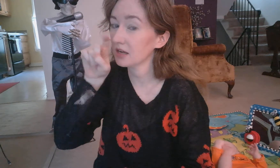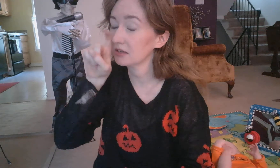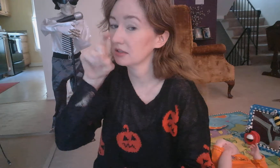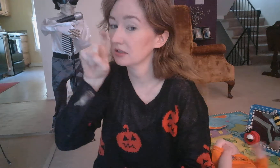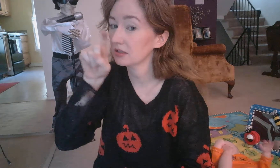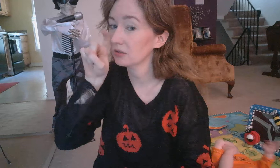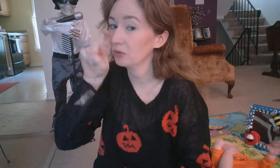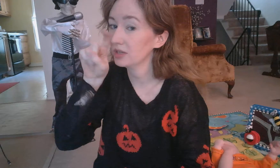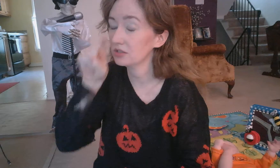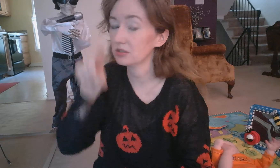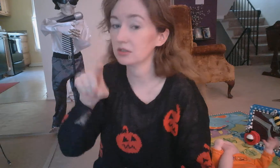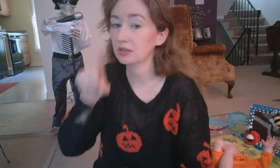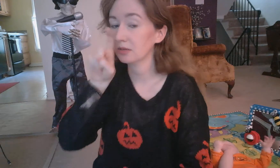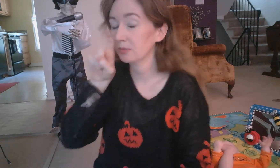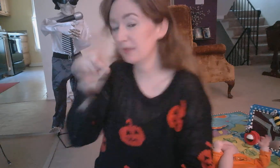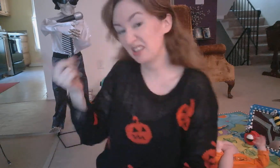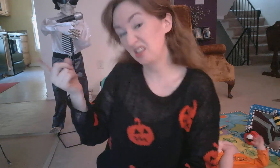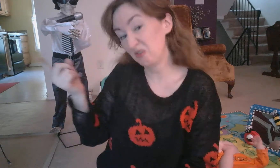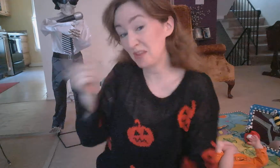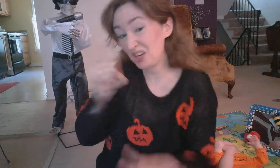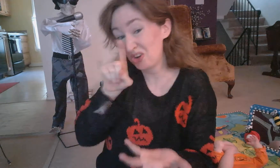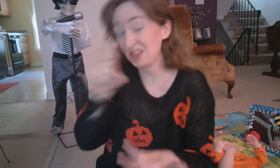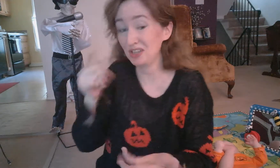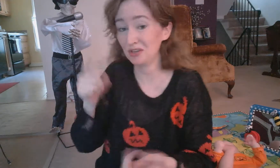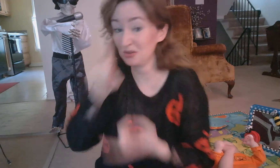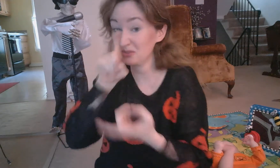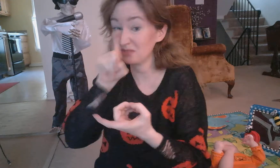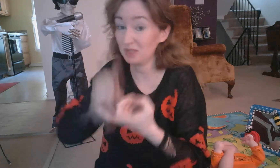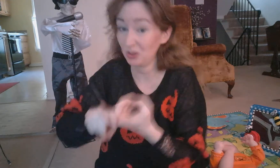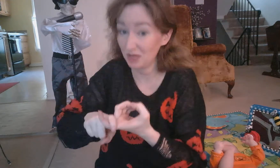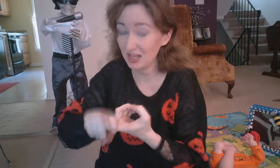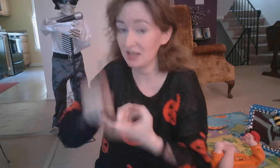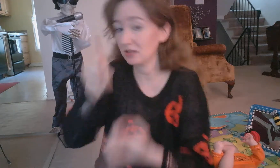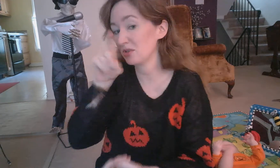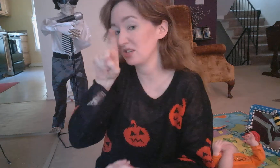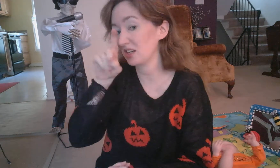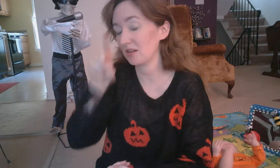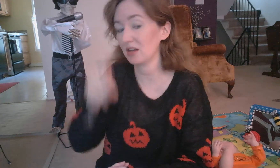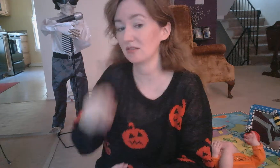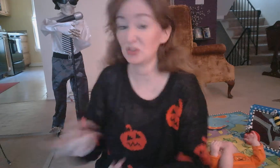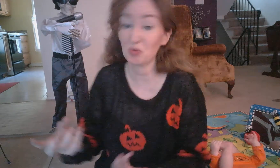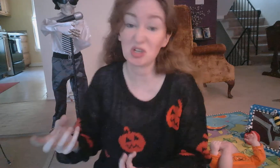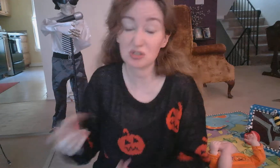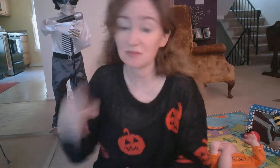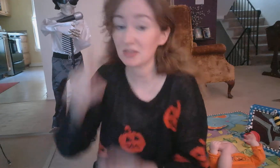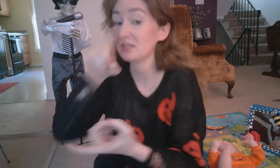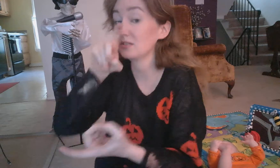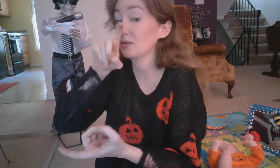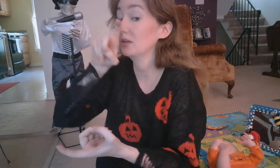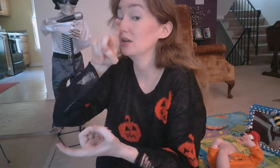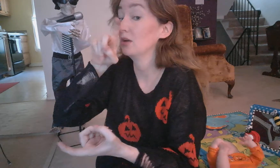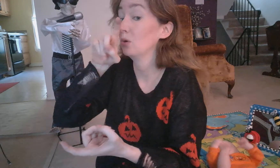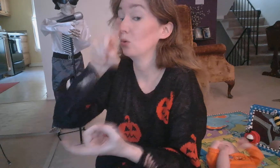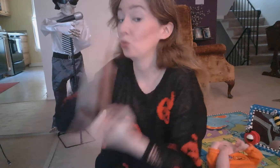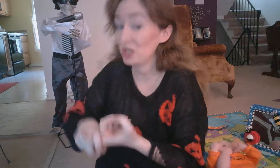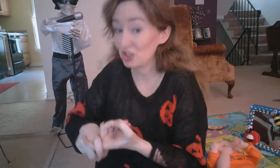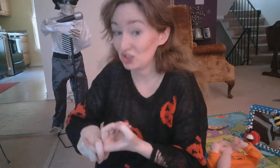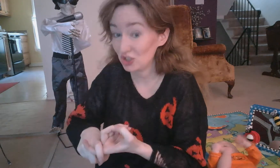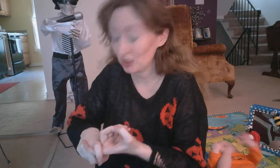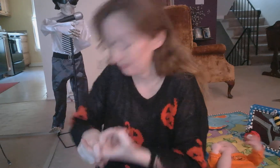around. Witch. Basically, if you make a hook at your nose, you go like that, or shake it around, it's witch. So, witch.